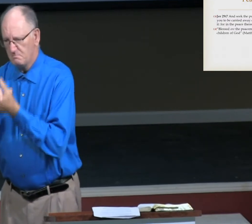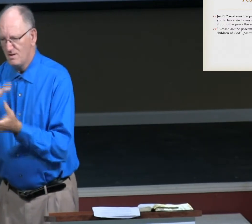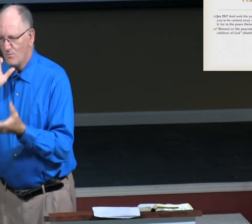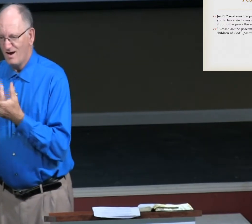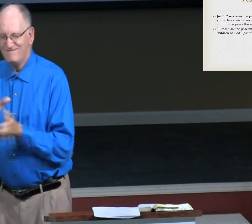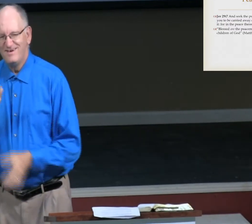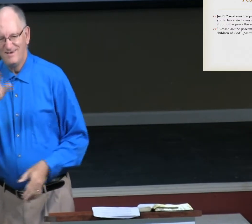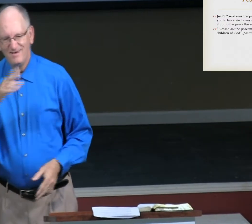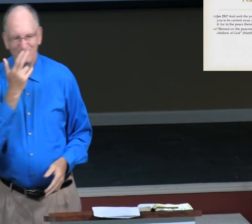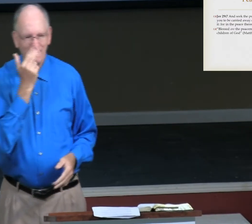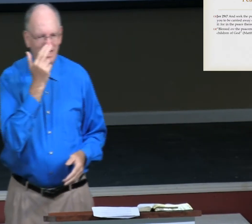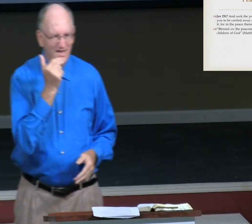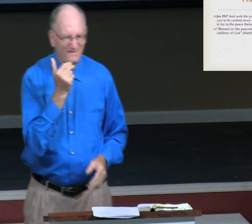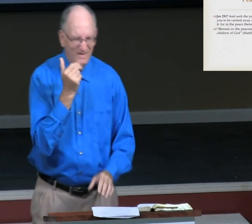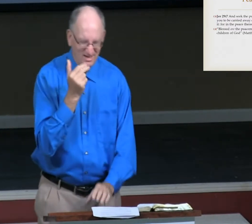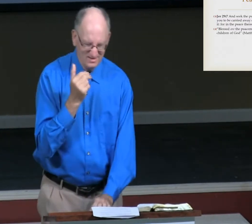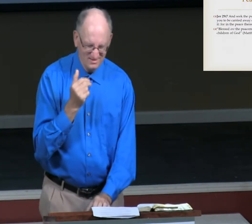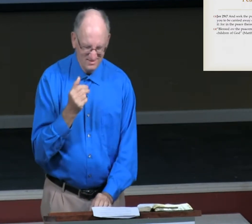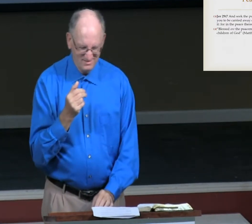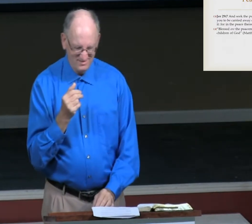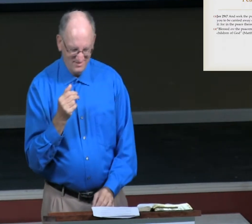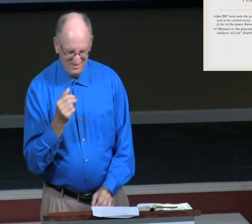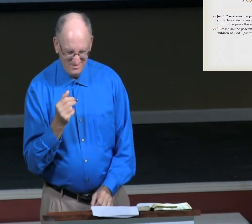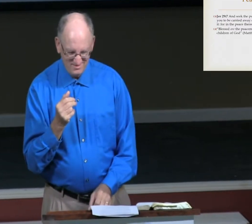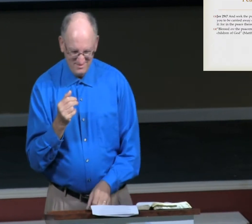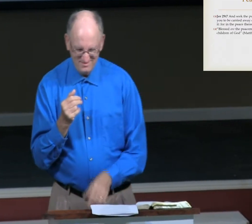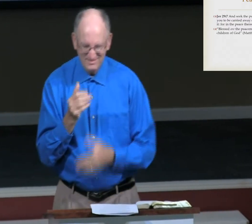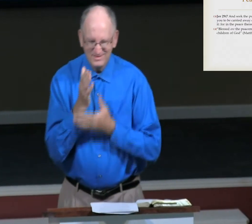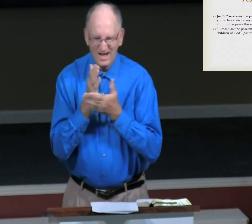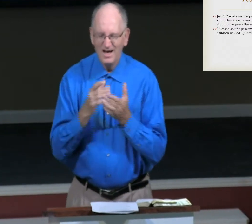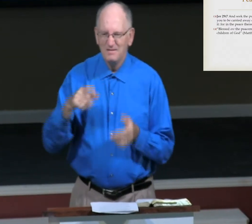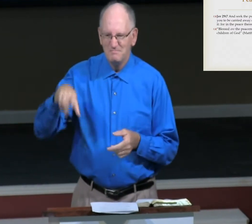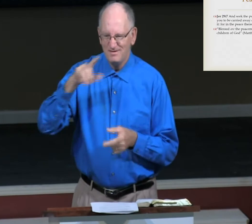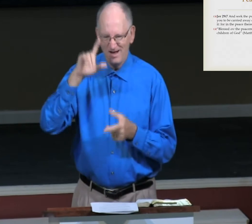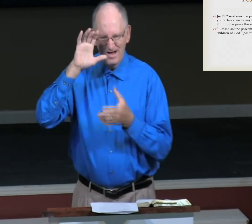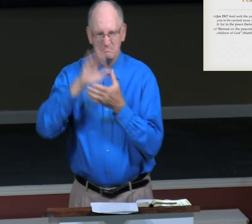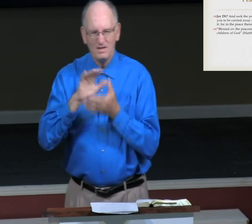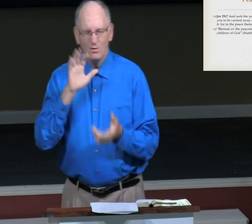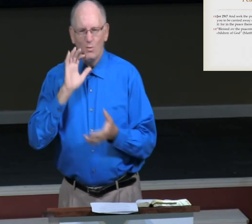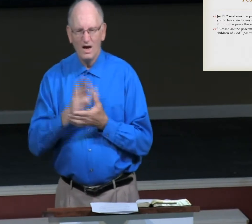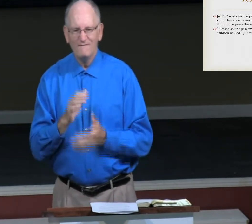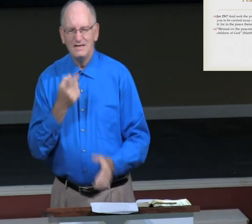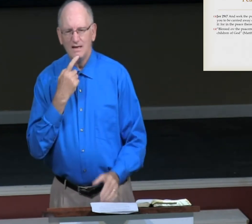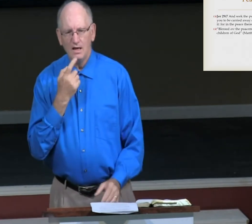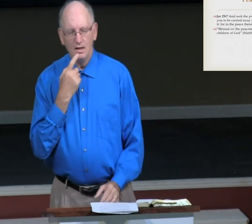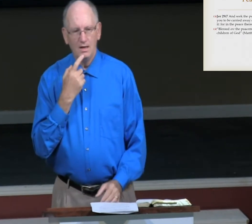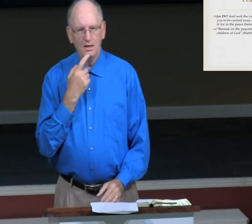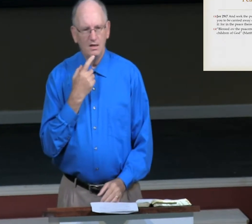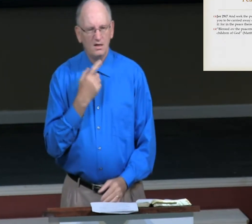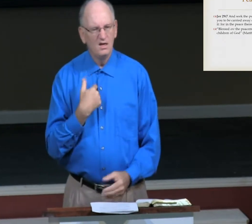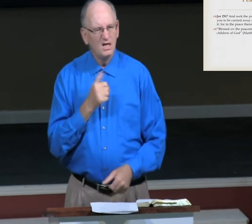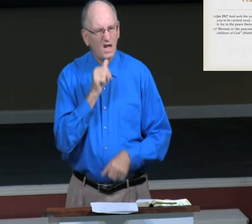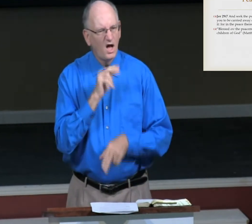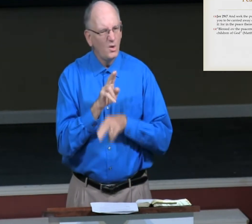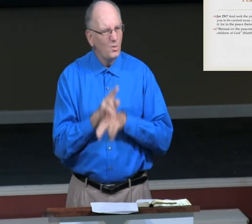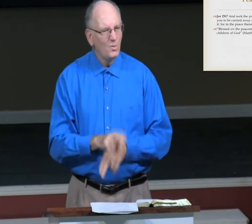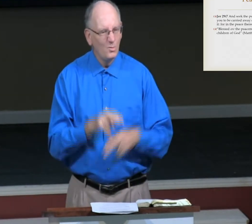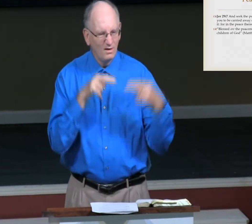problems. Husband and wives are probably fighting at home. It's kind of funny, you know, some husband and wives say, well, I'm